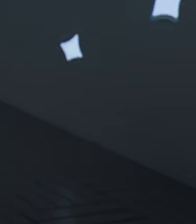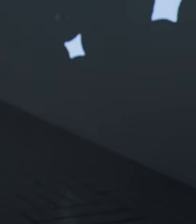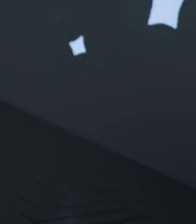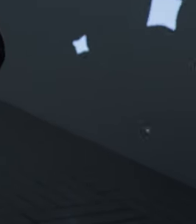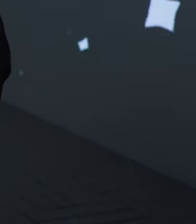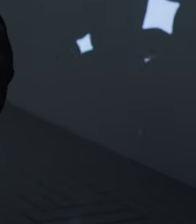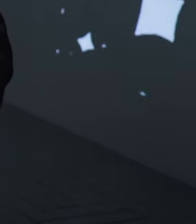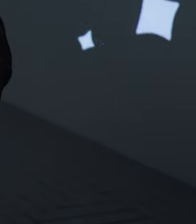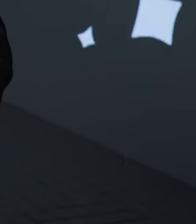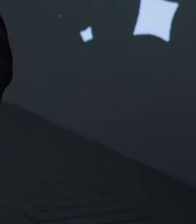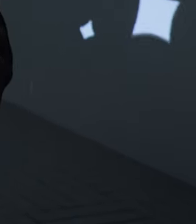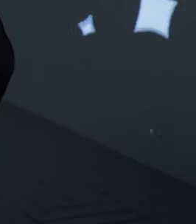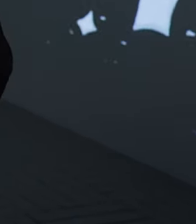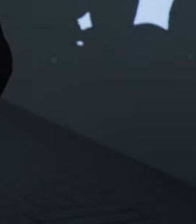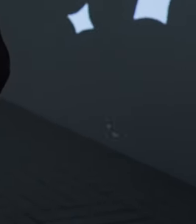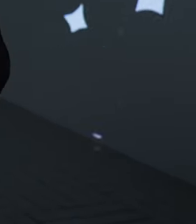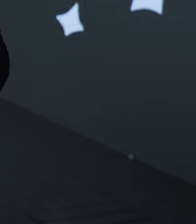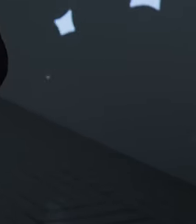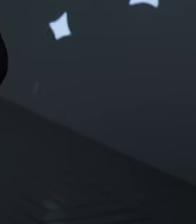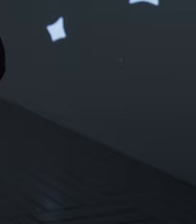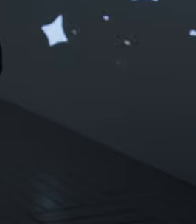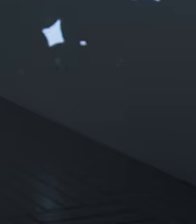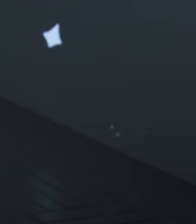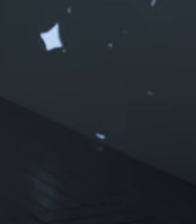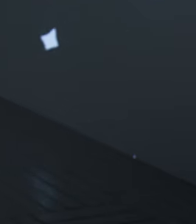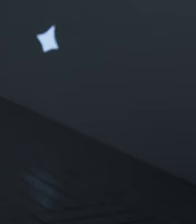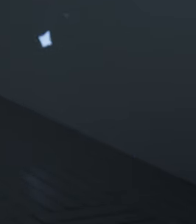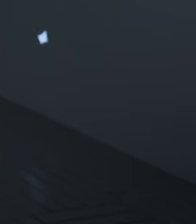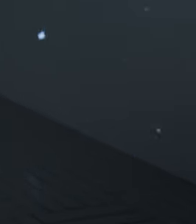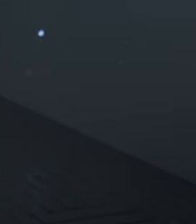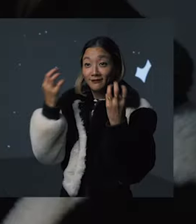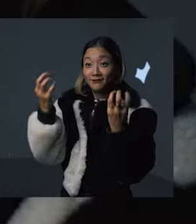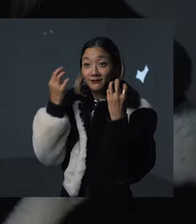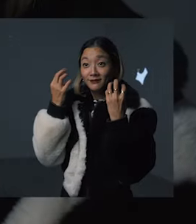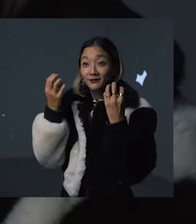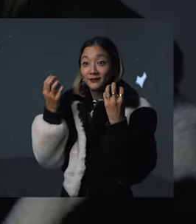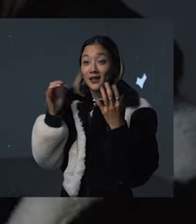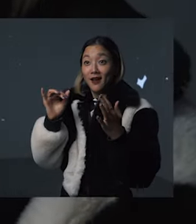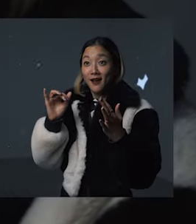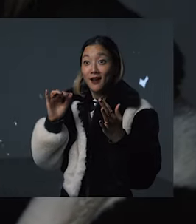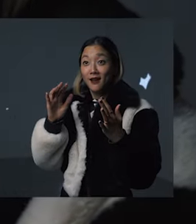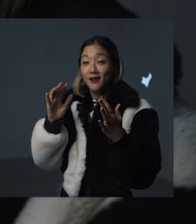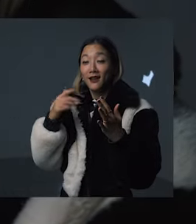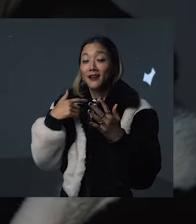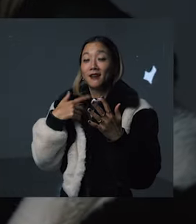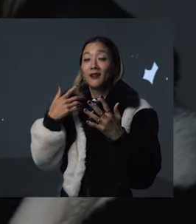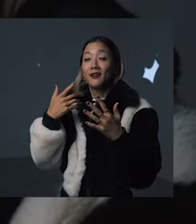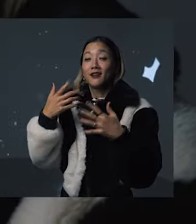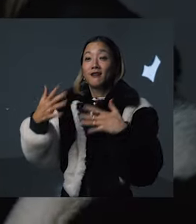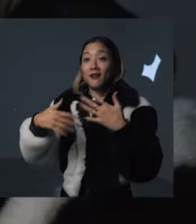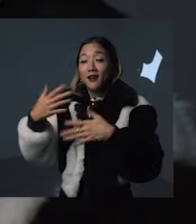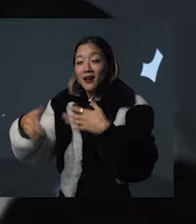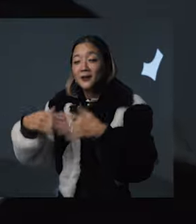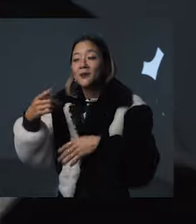opportunity to meet the team of Fundación, Ponce Pierre de Monaco, and I found out I won